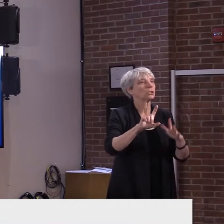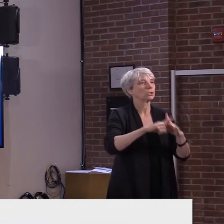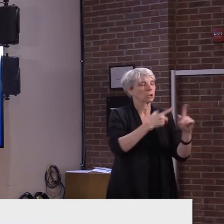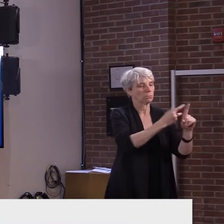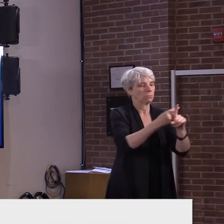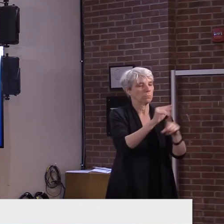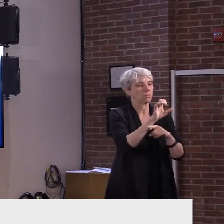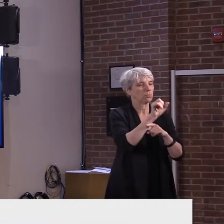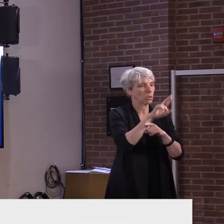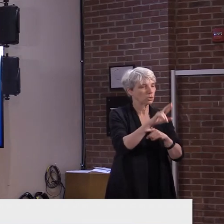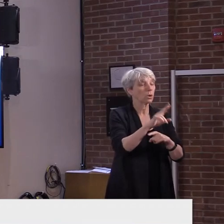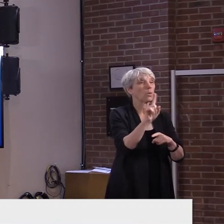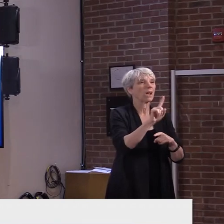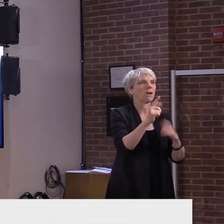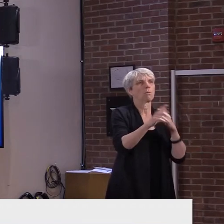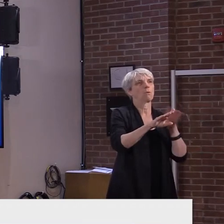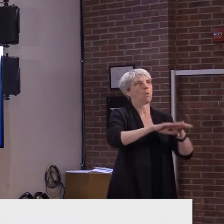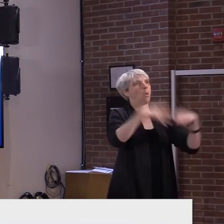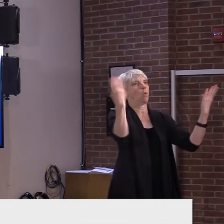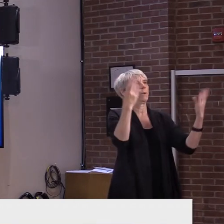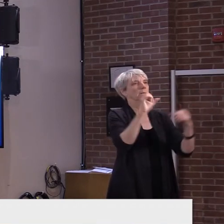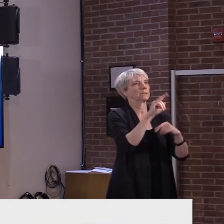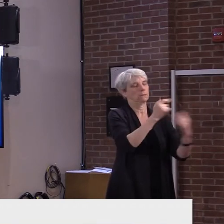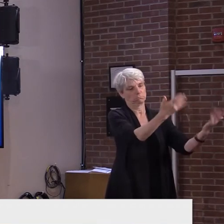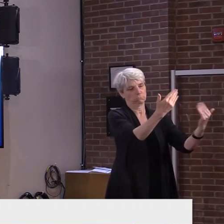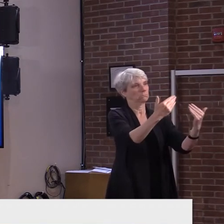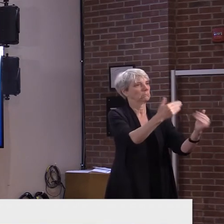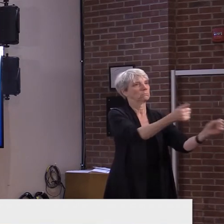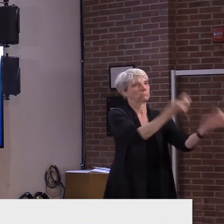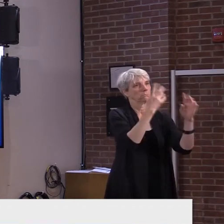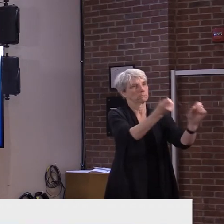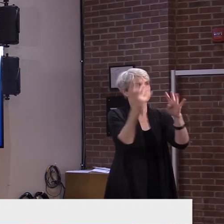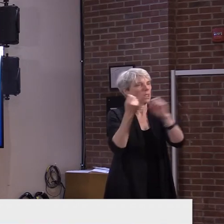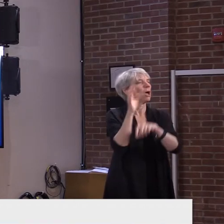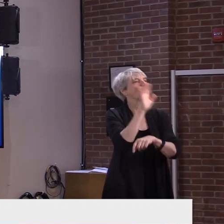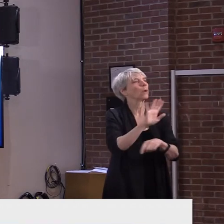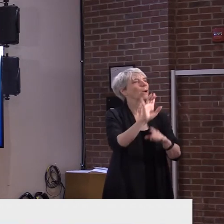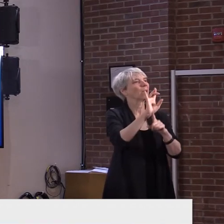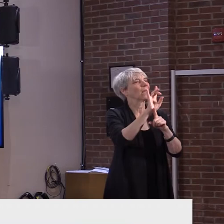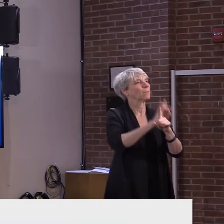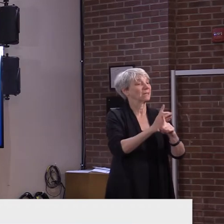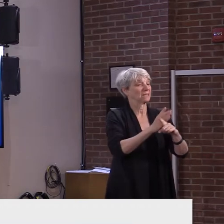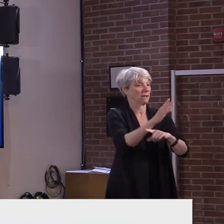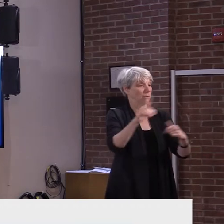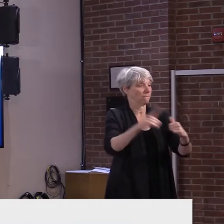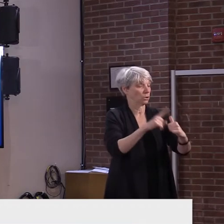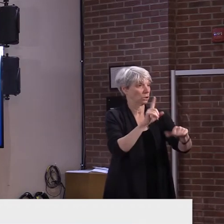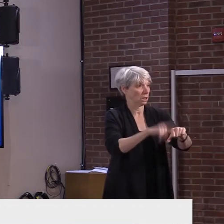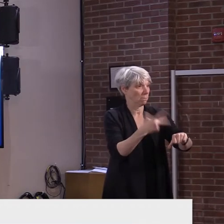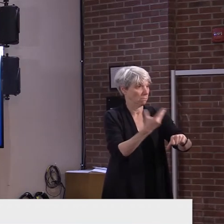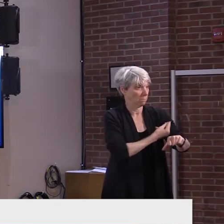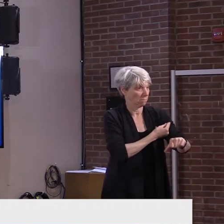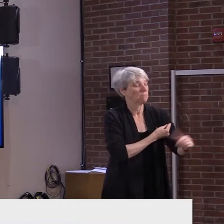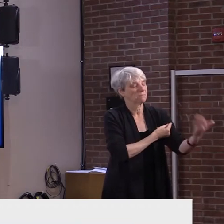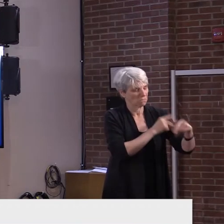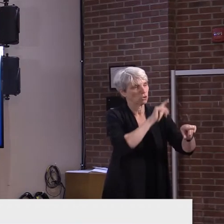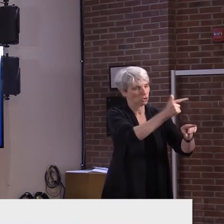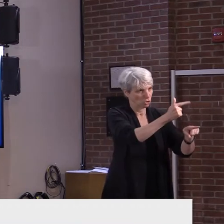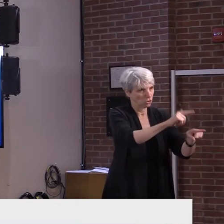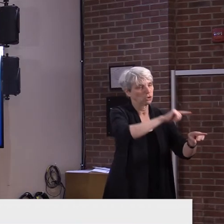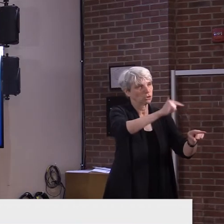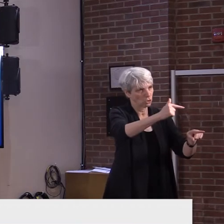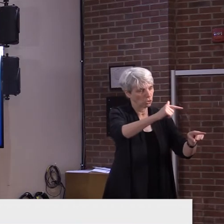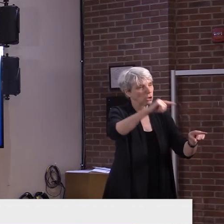shots at mass vaccination sites for those that are right around 8 months in time elapsed from